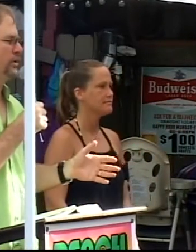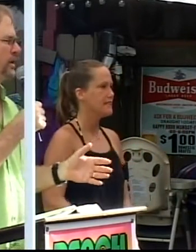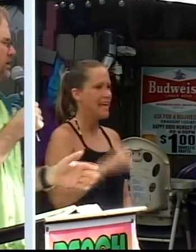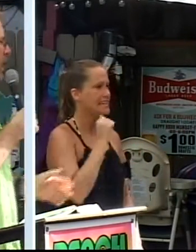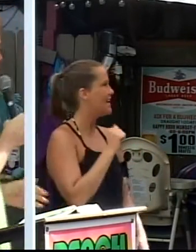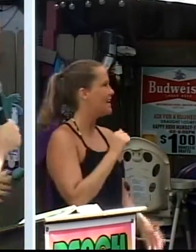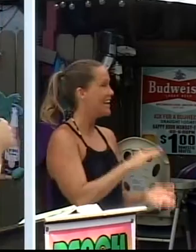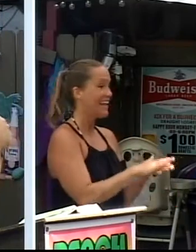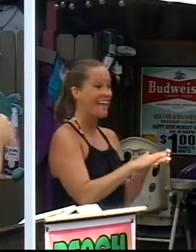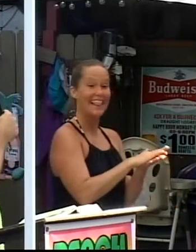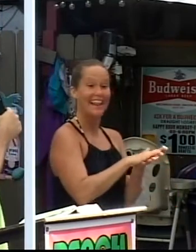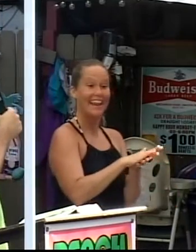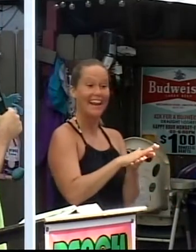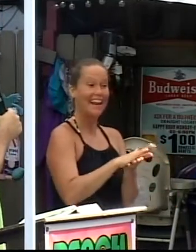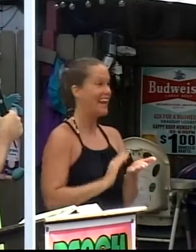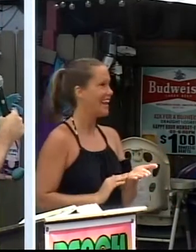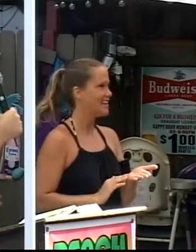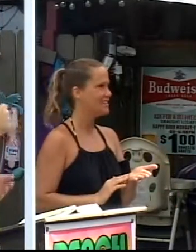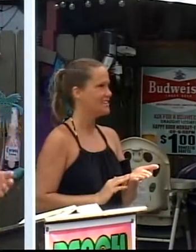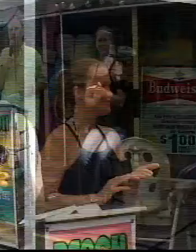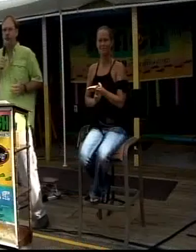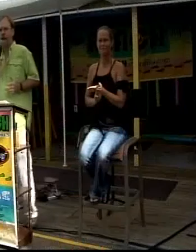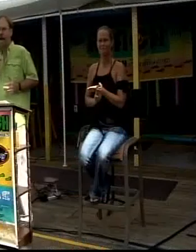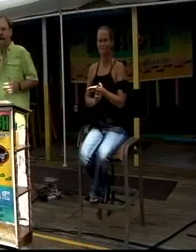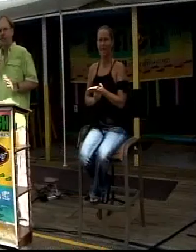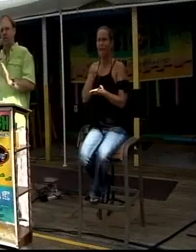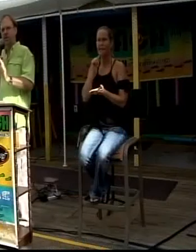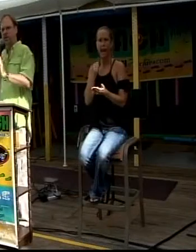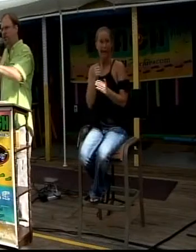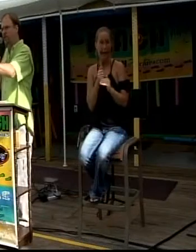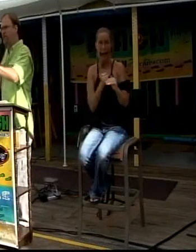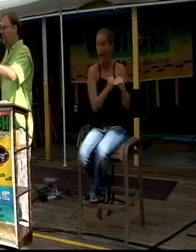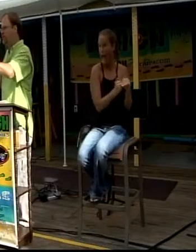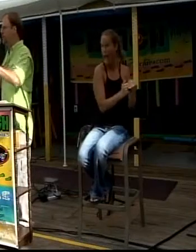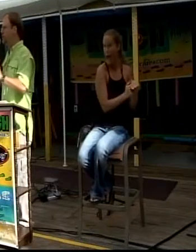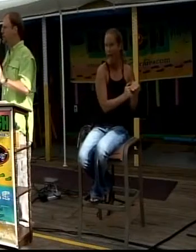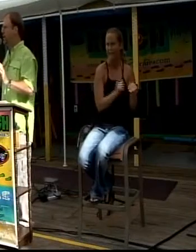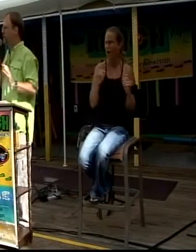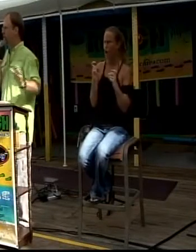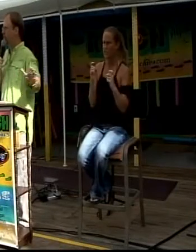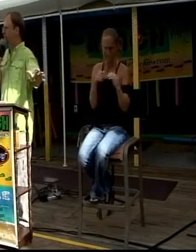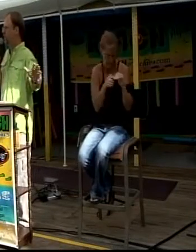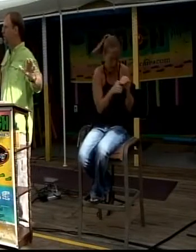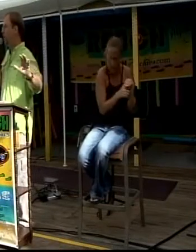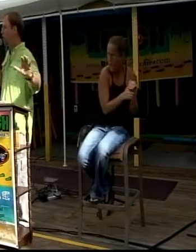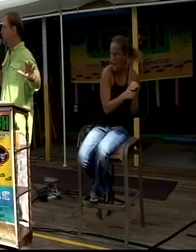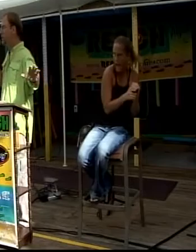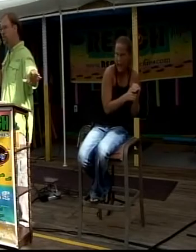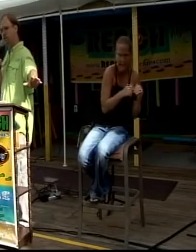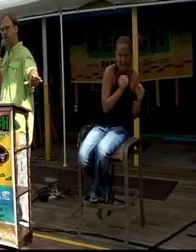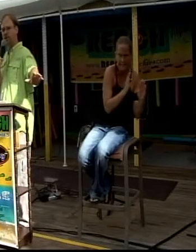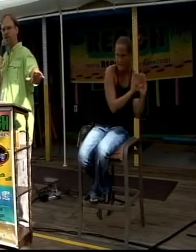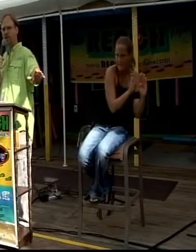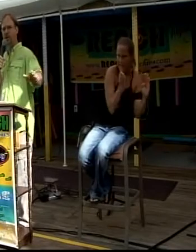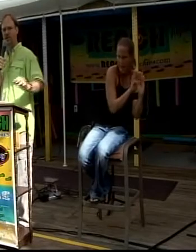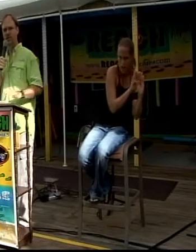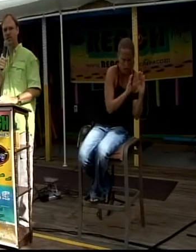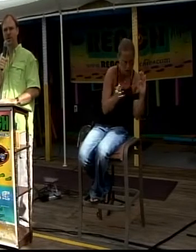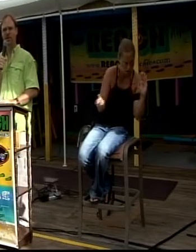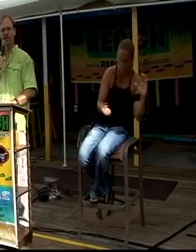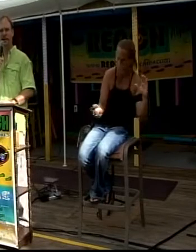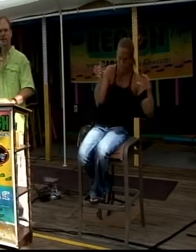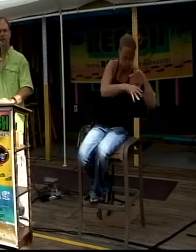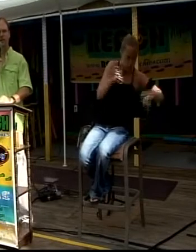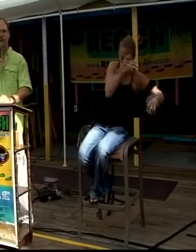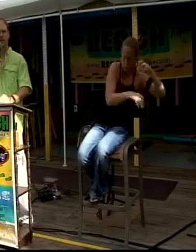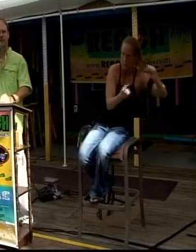we do sometimes. Put them in a closet and then bring them back out so we can shove them in somebody's face. You know, we'll put other people's sins in closets.